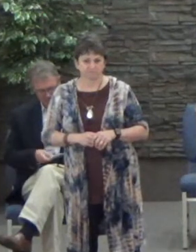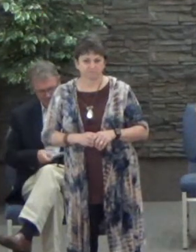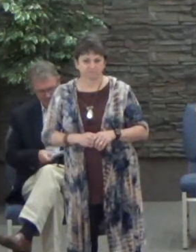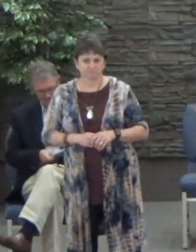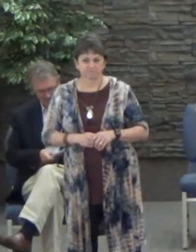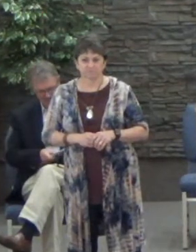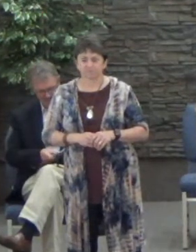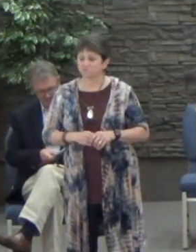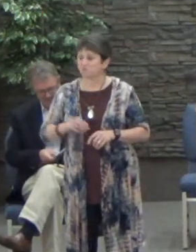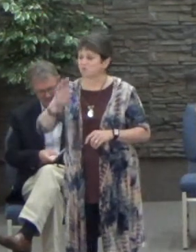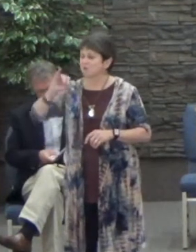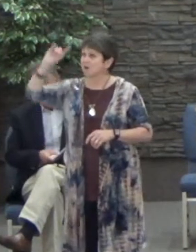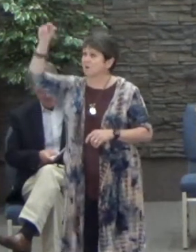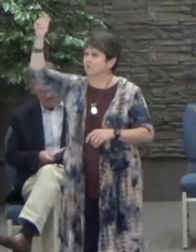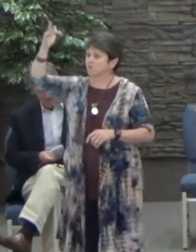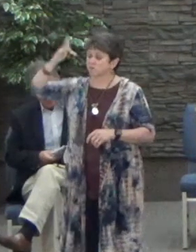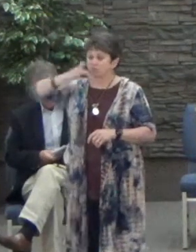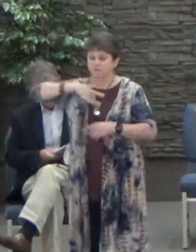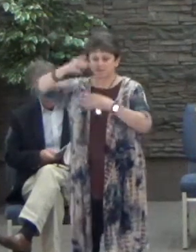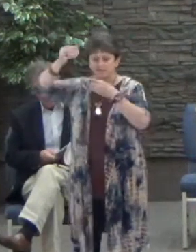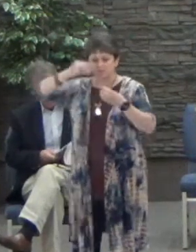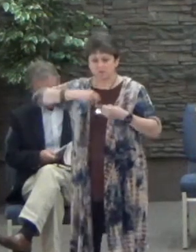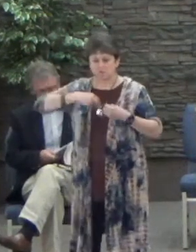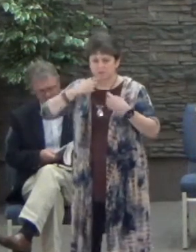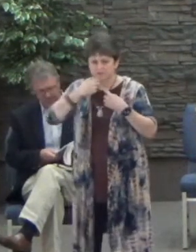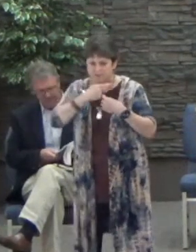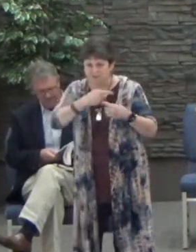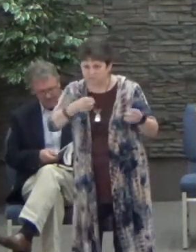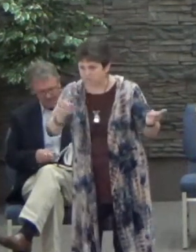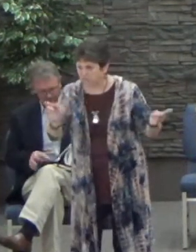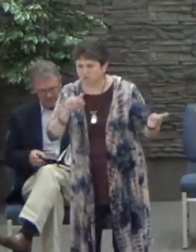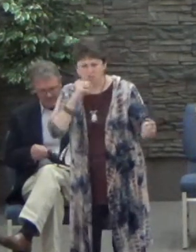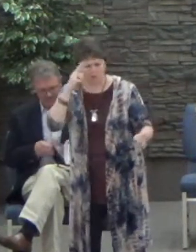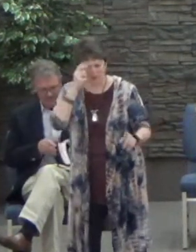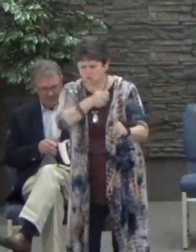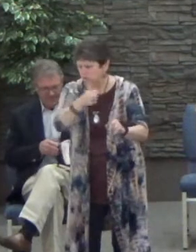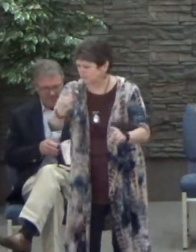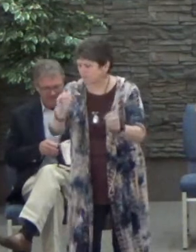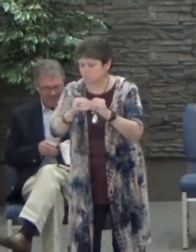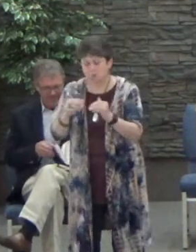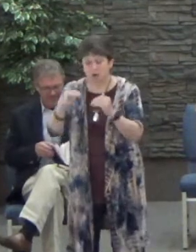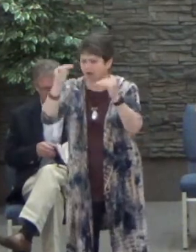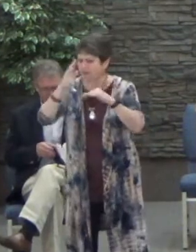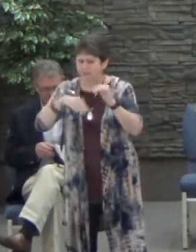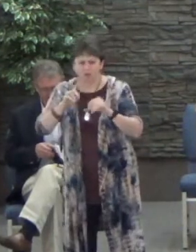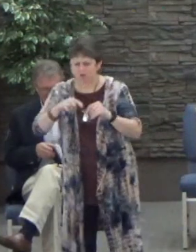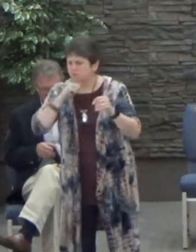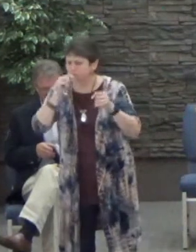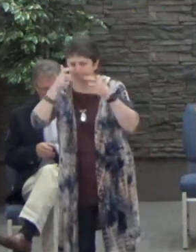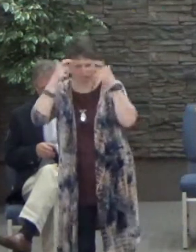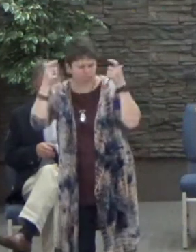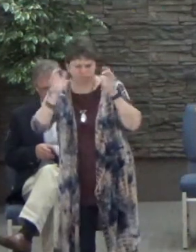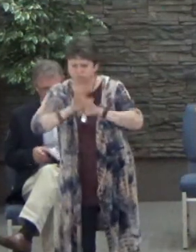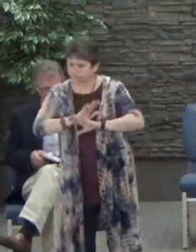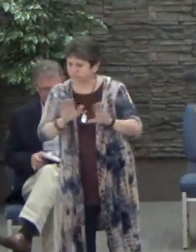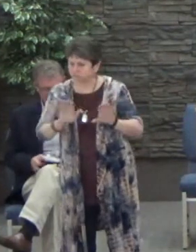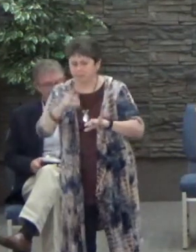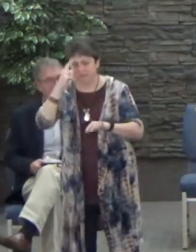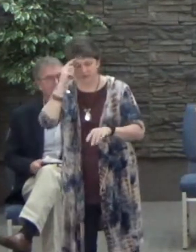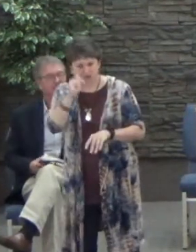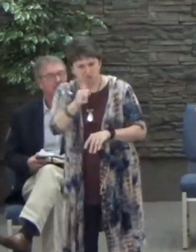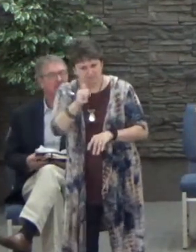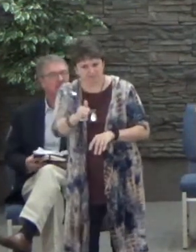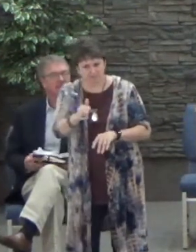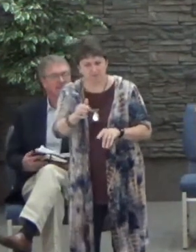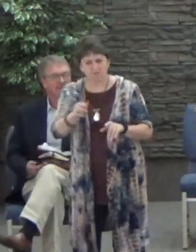For by the grace given to me, I say every one of you, do not think of yourself more highly than you ought, but rather think of yourself